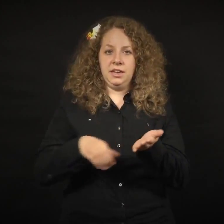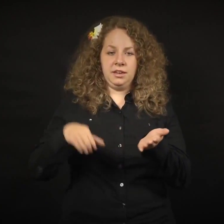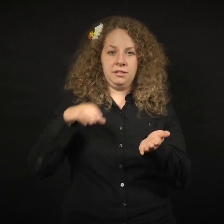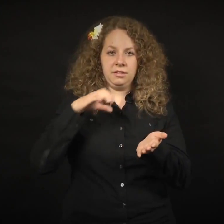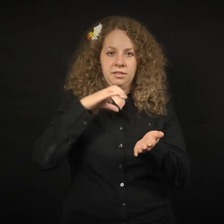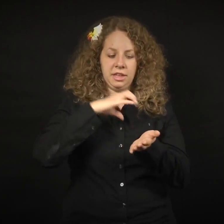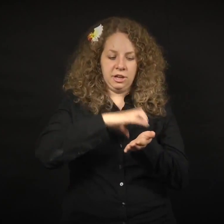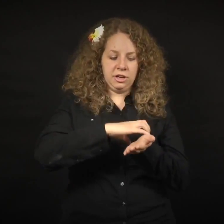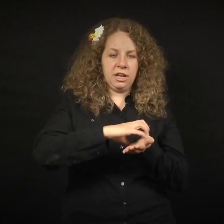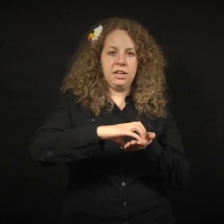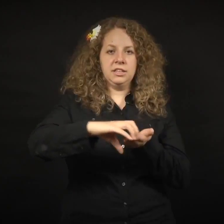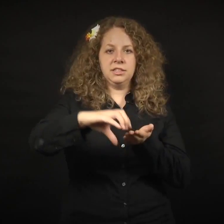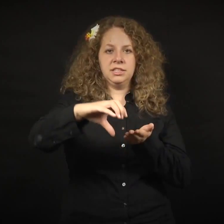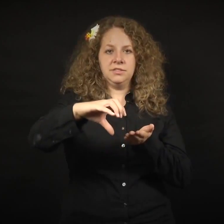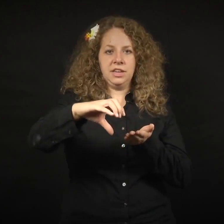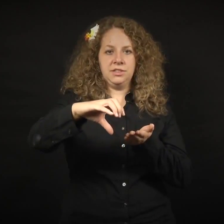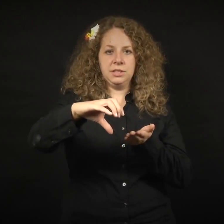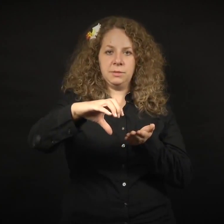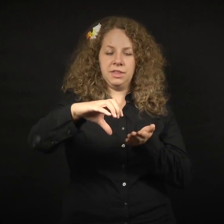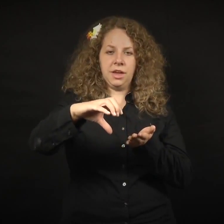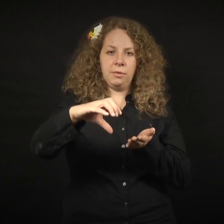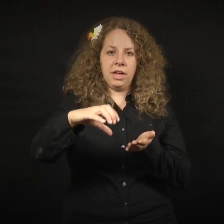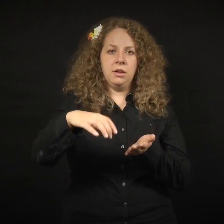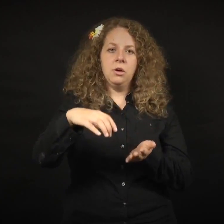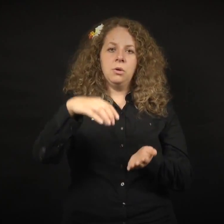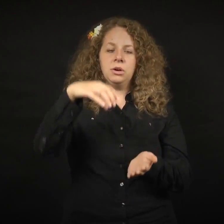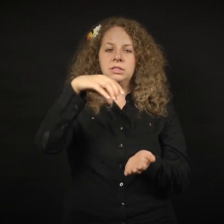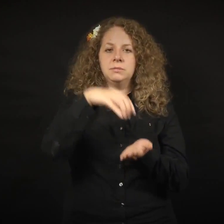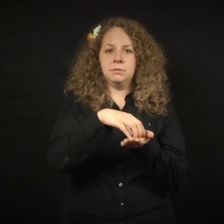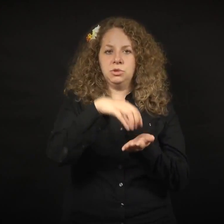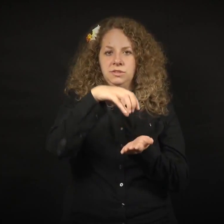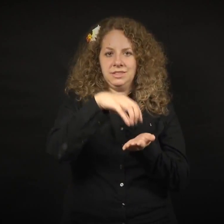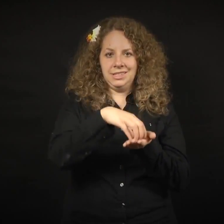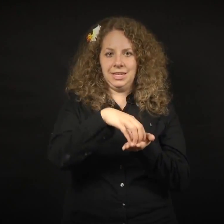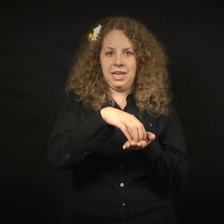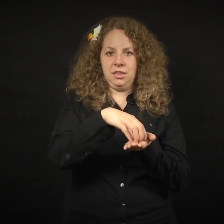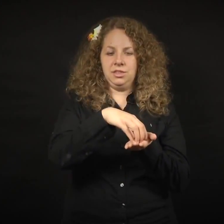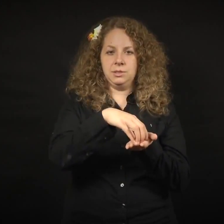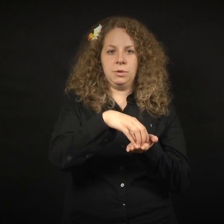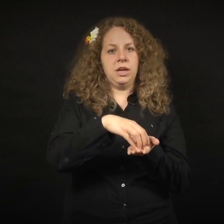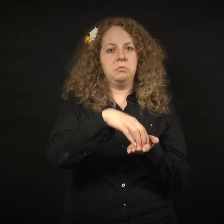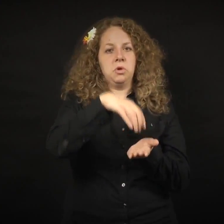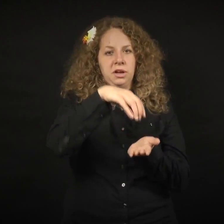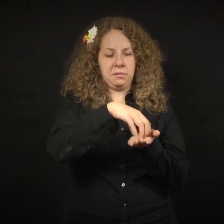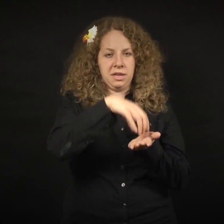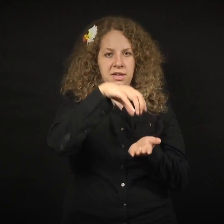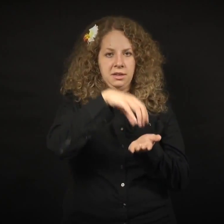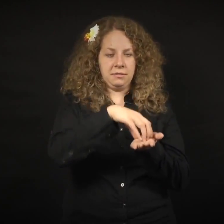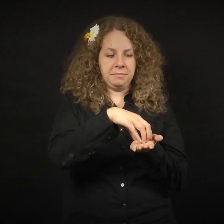Cake, like you're cutting a slice of cake this way and that way, or sometimes you'll even see cake this way or cupcake.